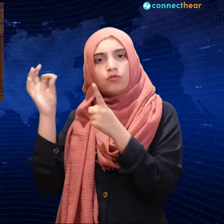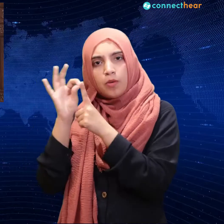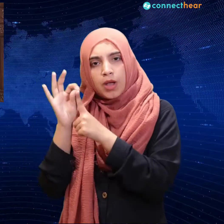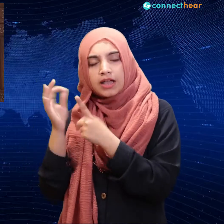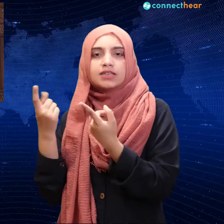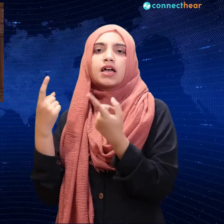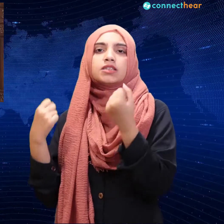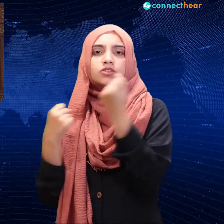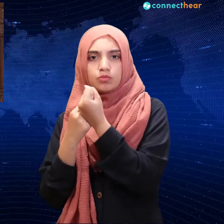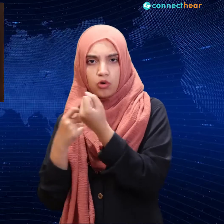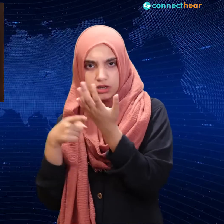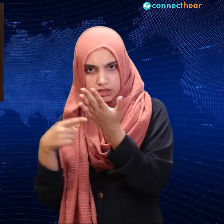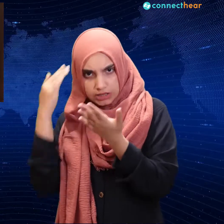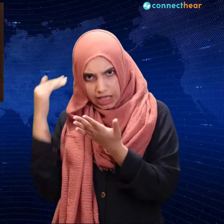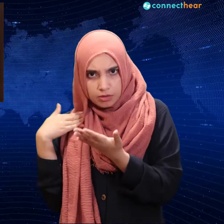they were killing US troops?